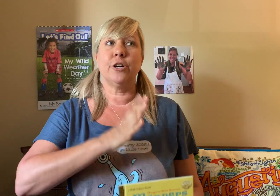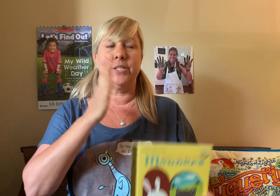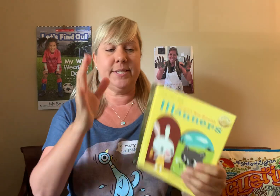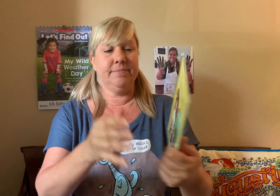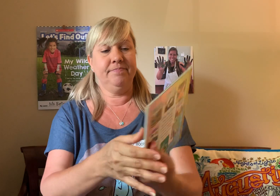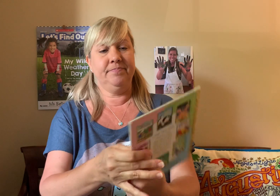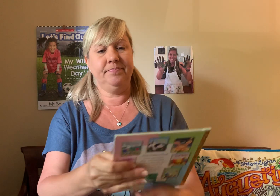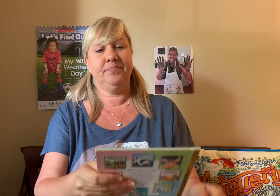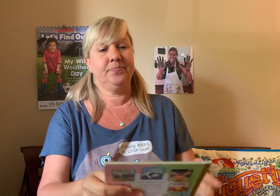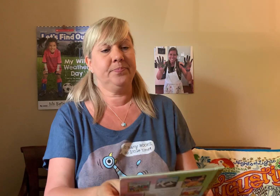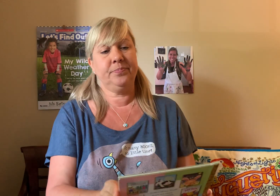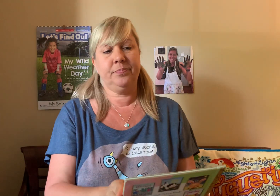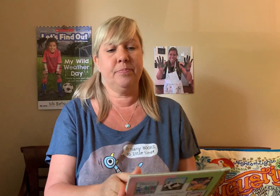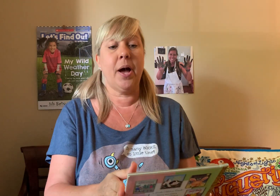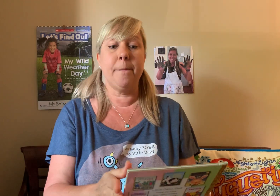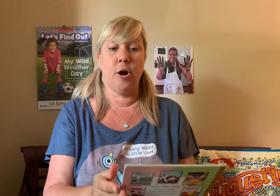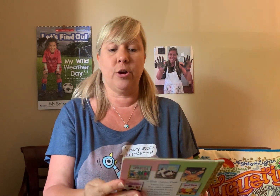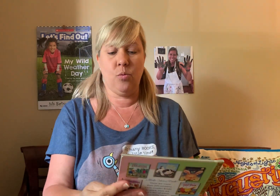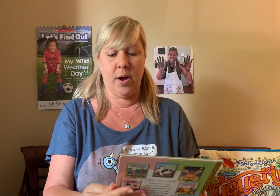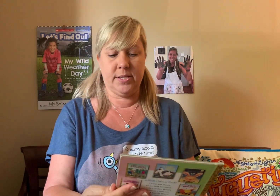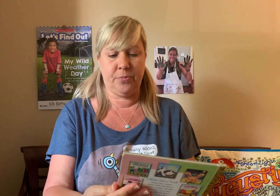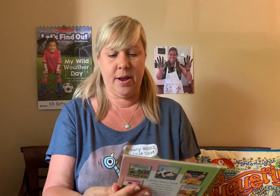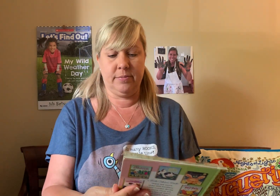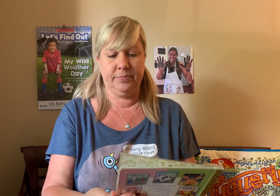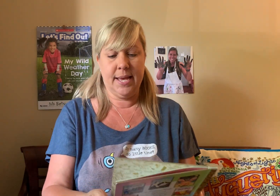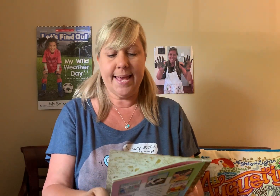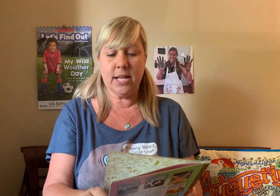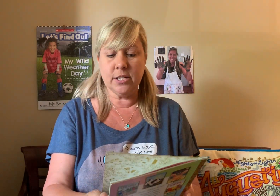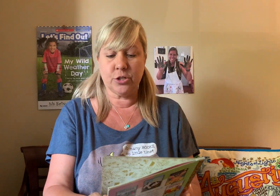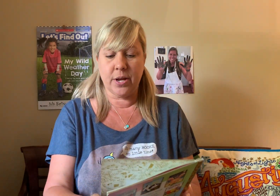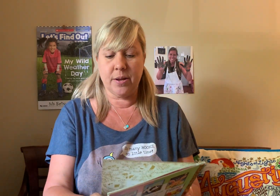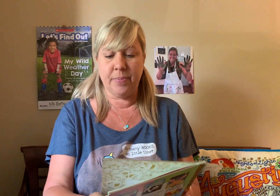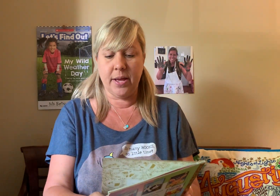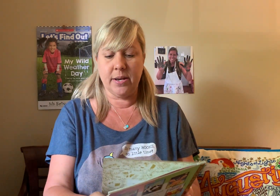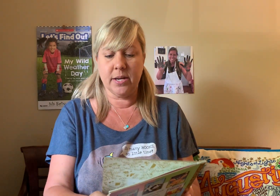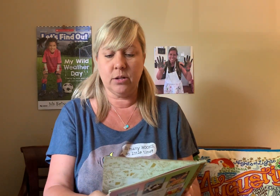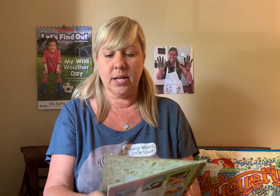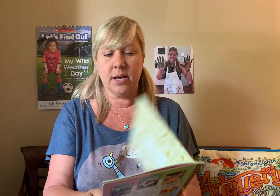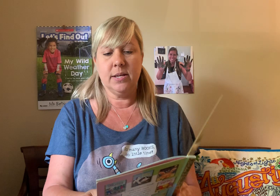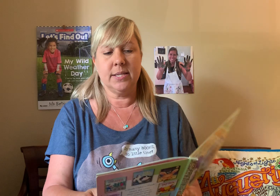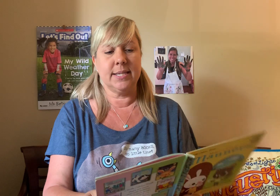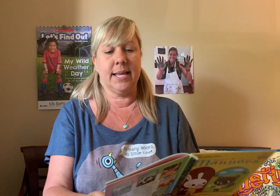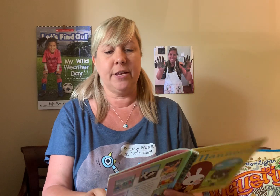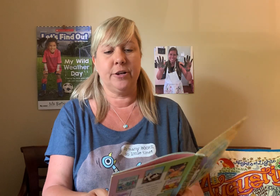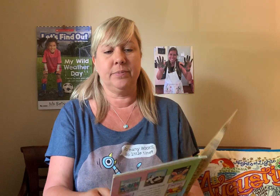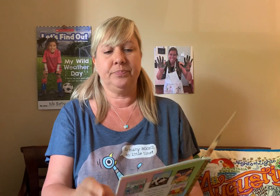Manners by Margaret Wise Brown. Illustrated by Nicola Slater.